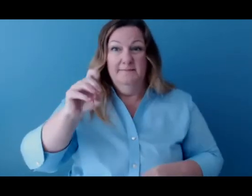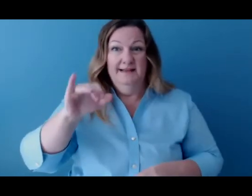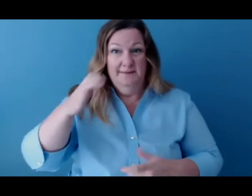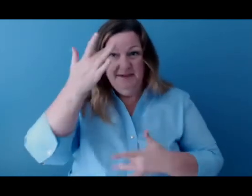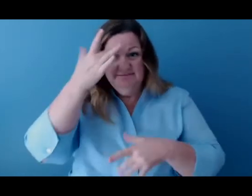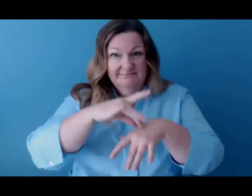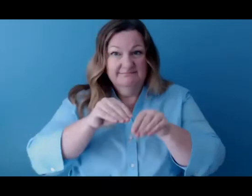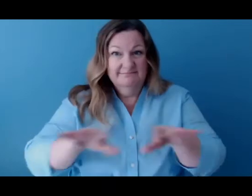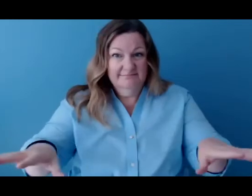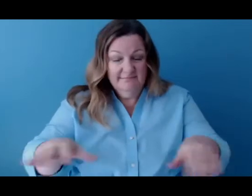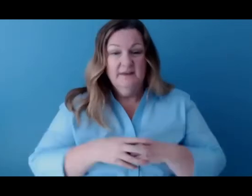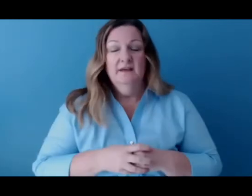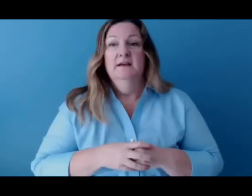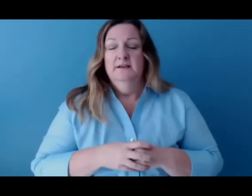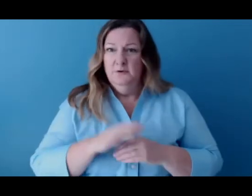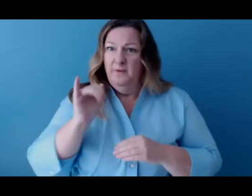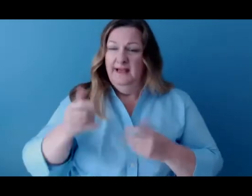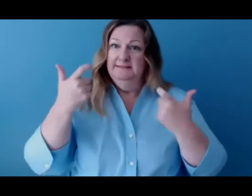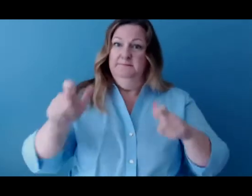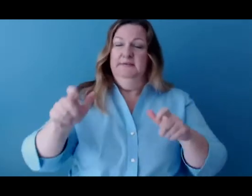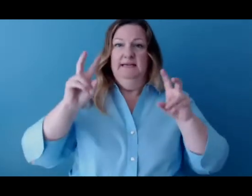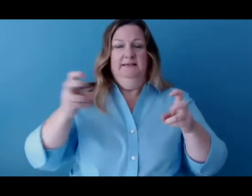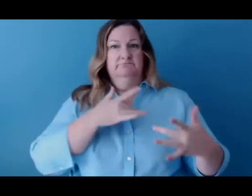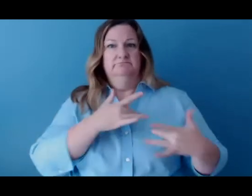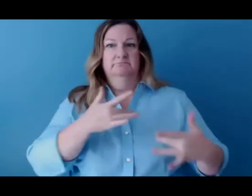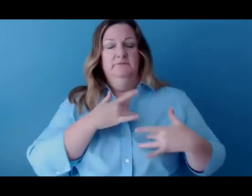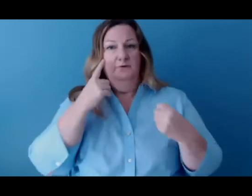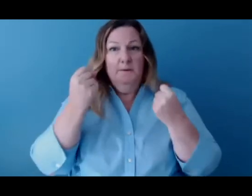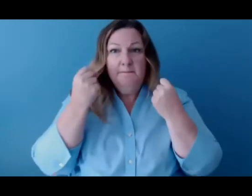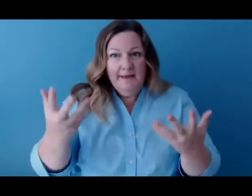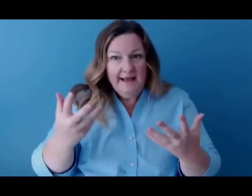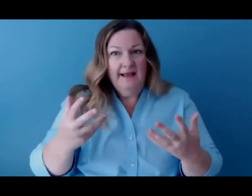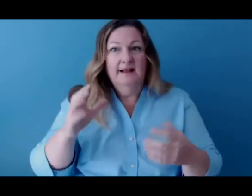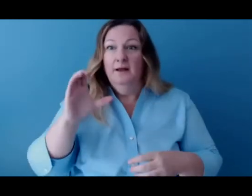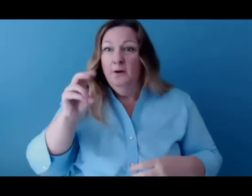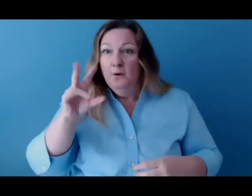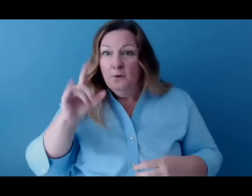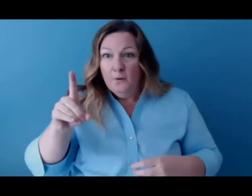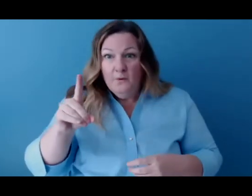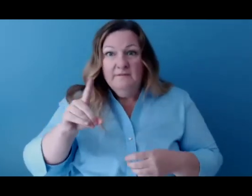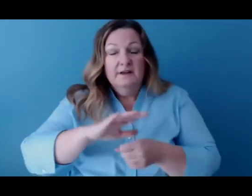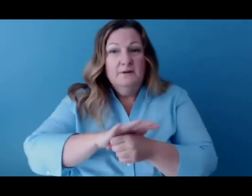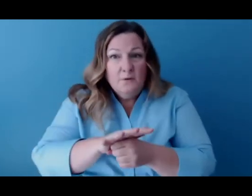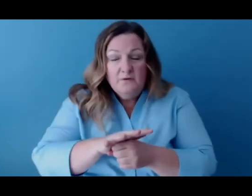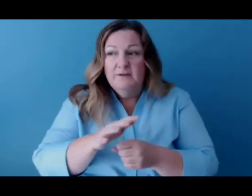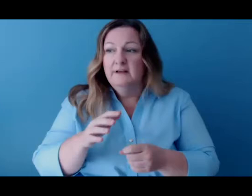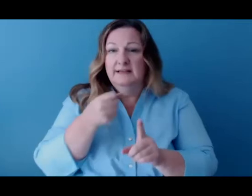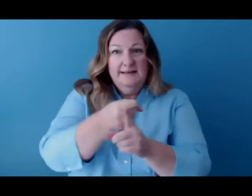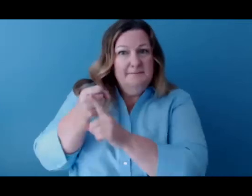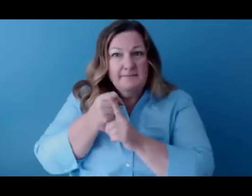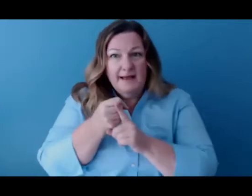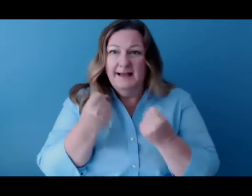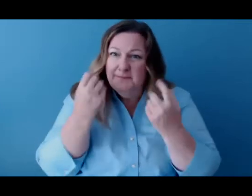issue that's in everyone's mind right now. And the pandemic has impacted many of us in many ways, in